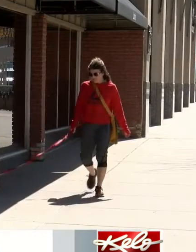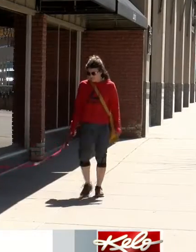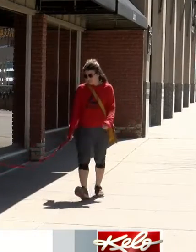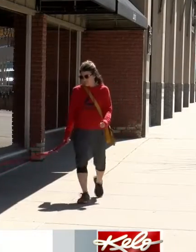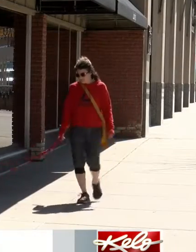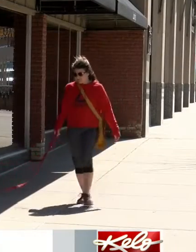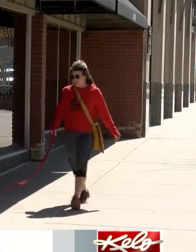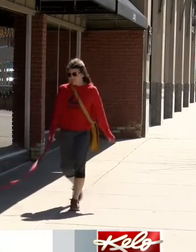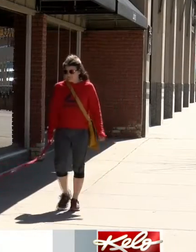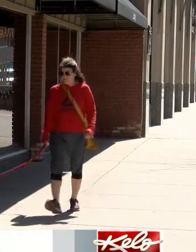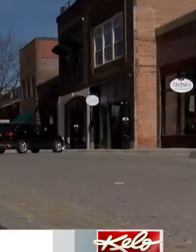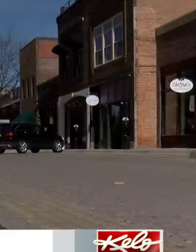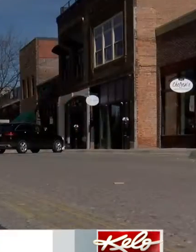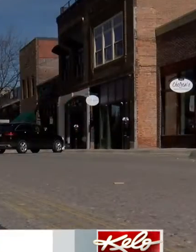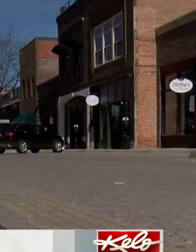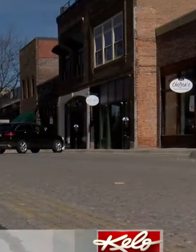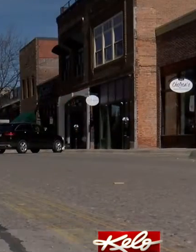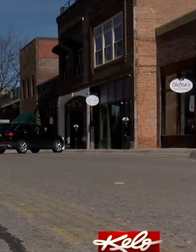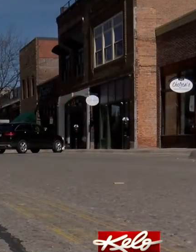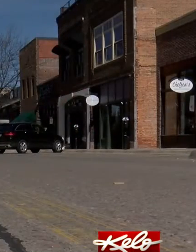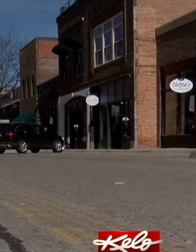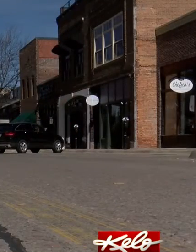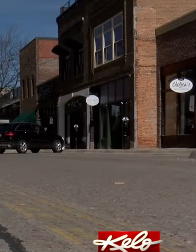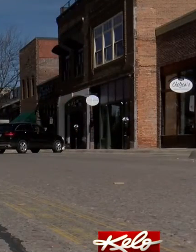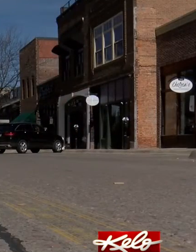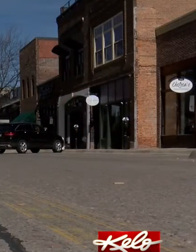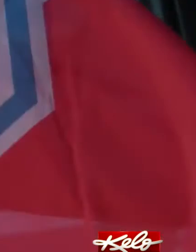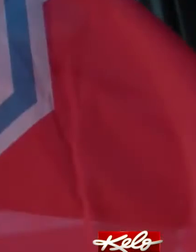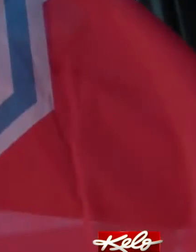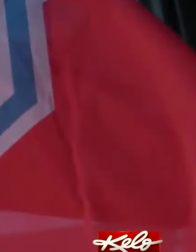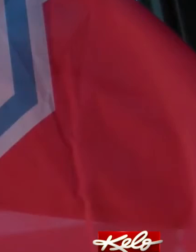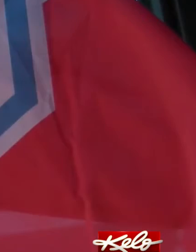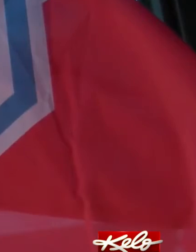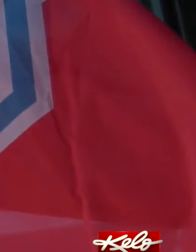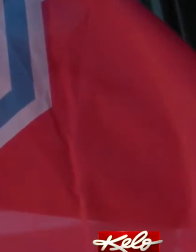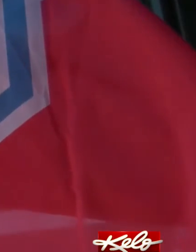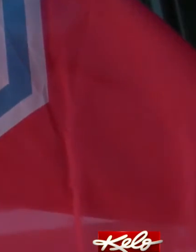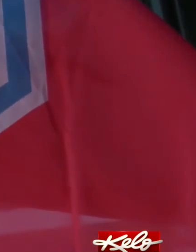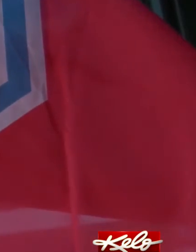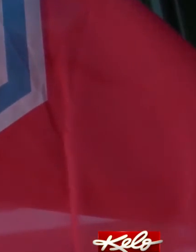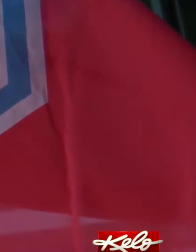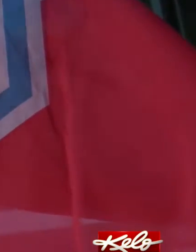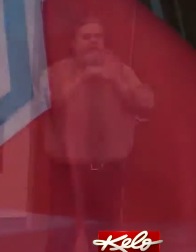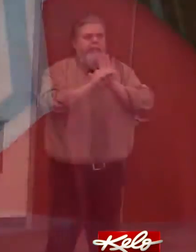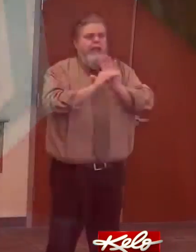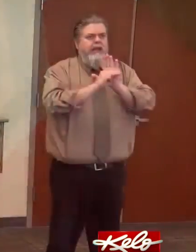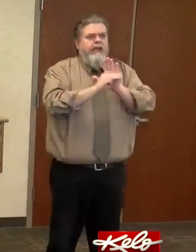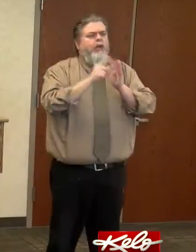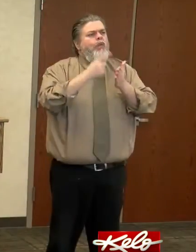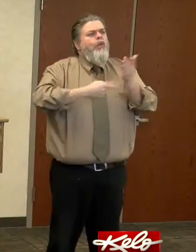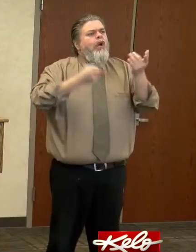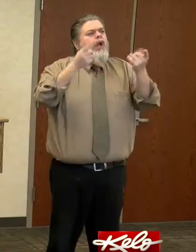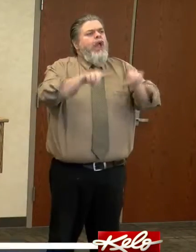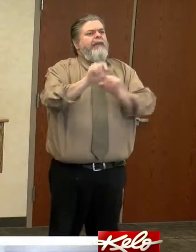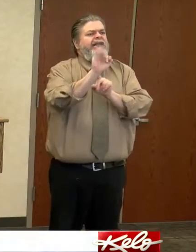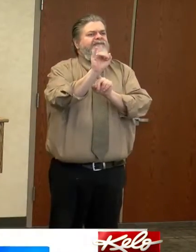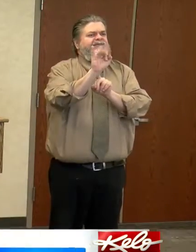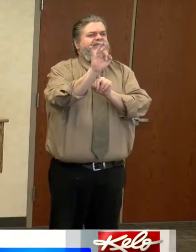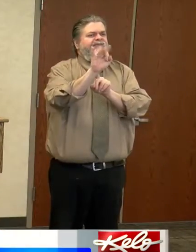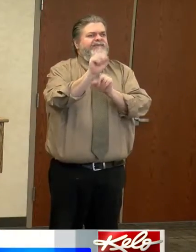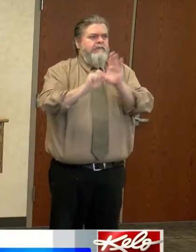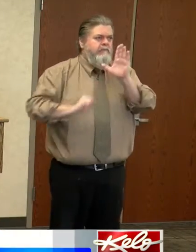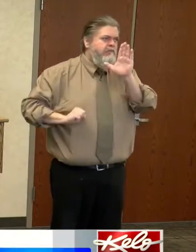now there are 28 cases reported in Minnehaha County. The mayor says Sioux Falls hasn't seen the worst of it yet. We will have a surge.